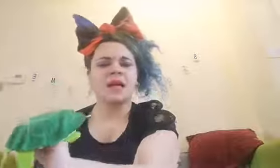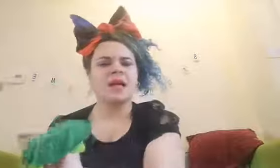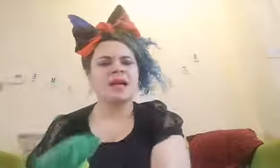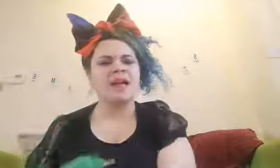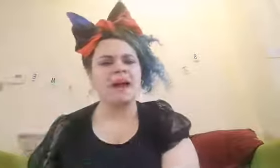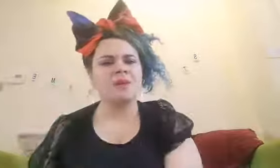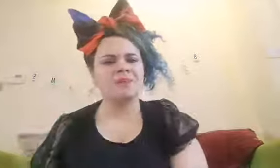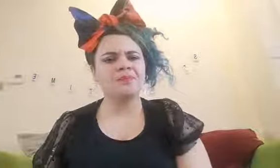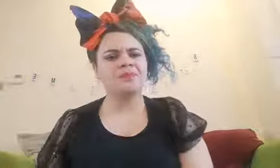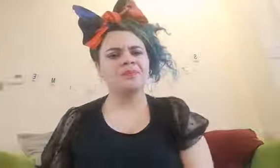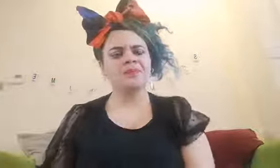Now,